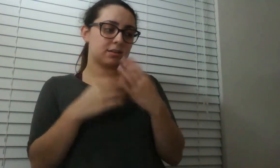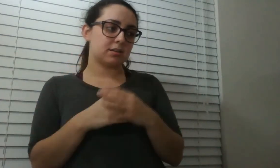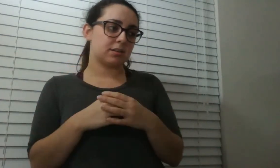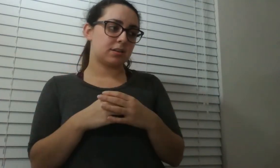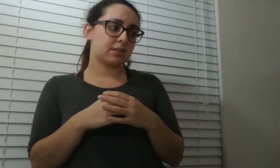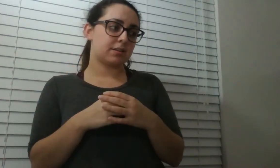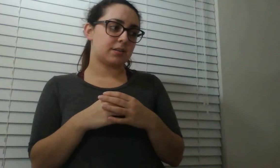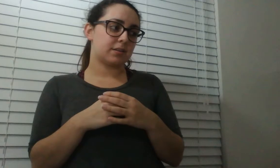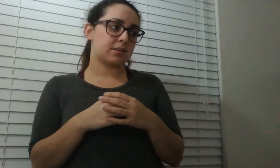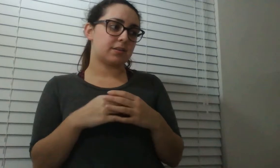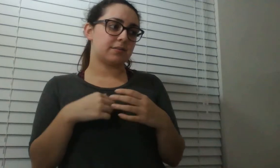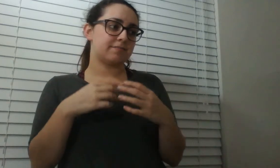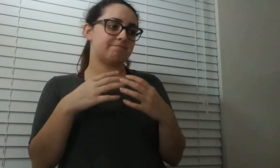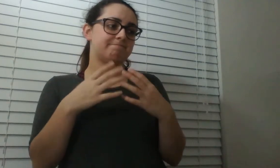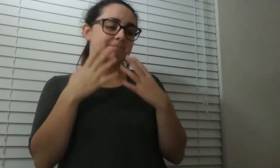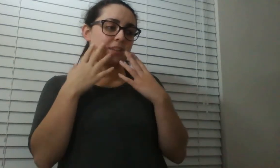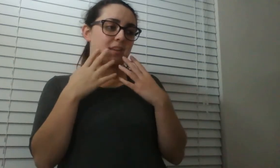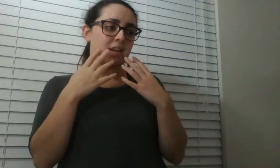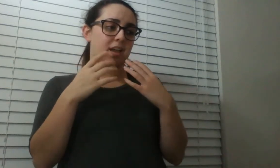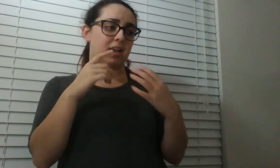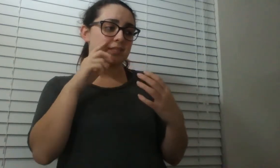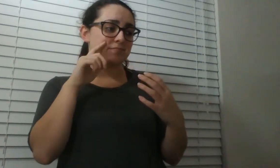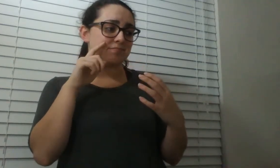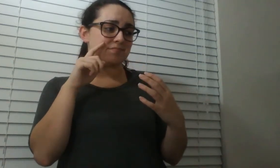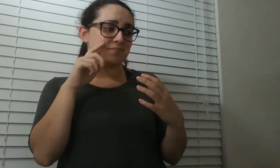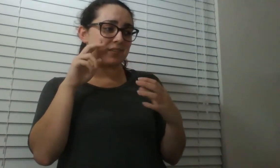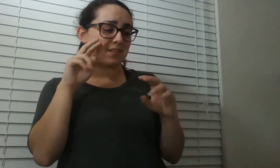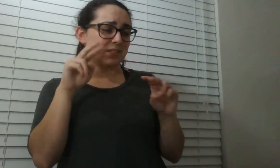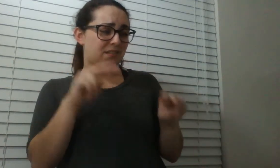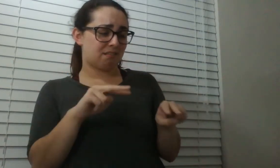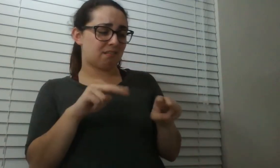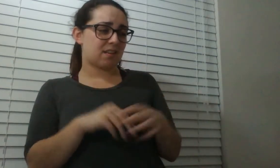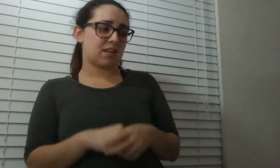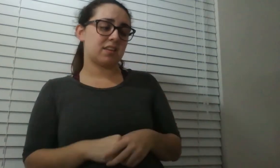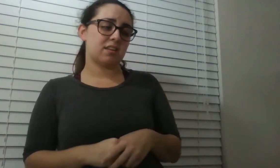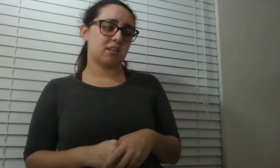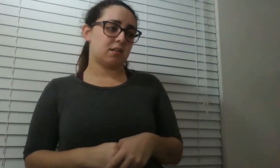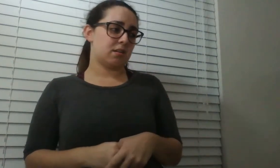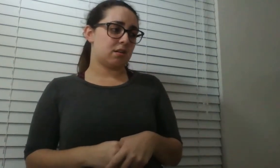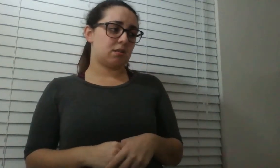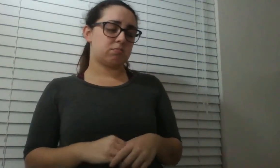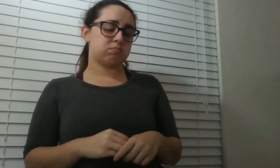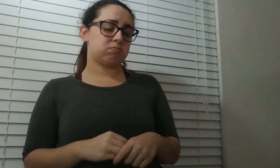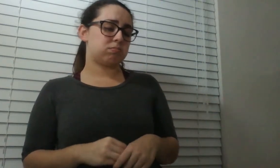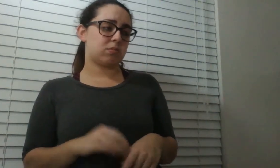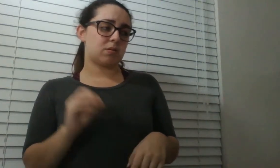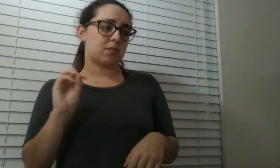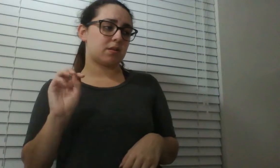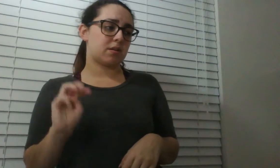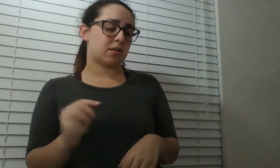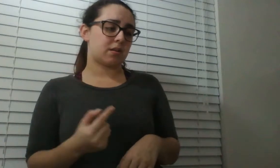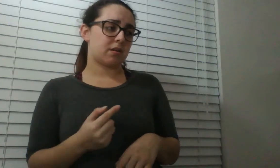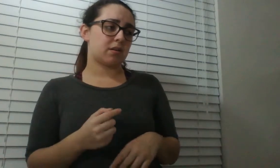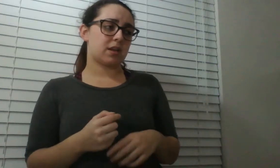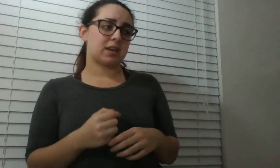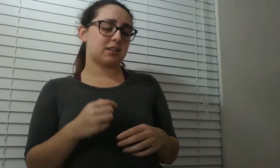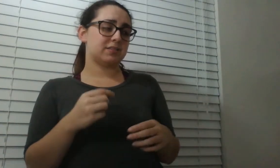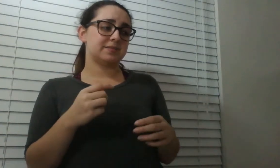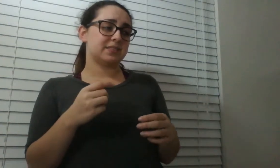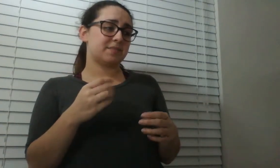Oh my God. It looks like it's in about 7 pieces in